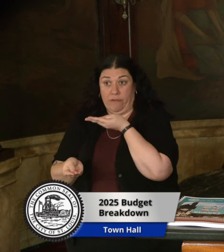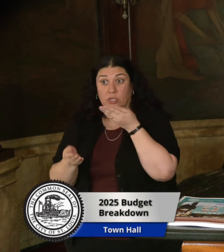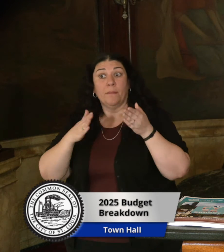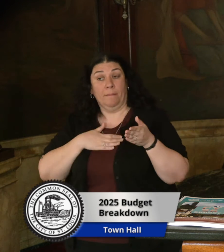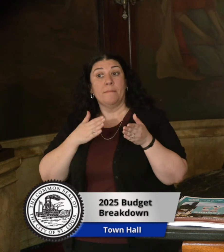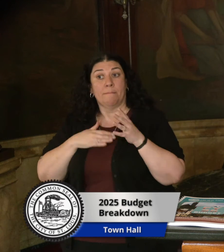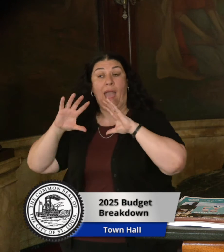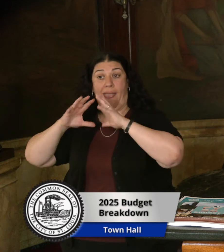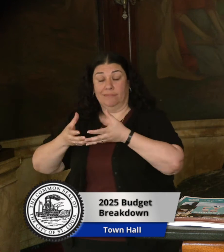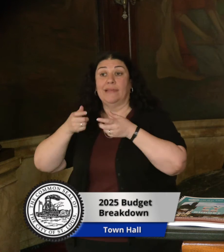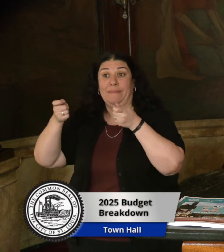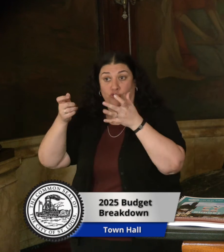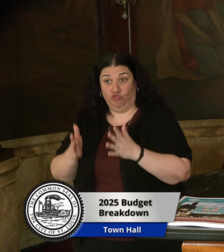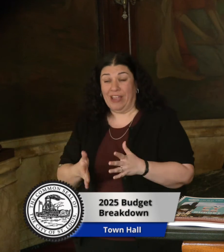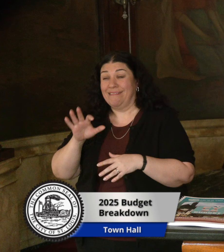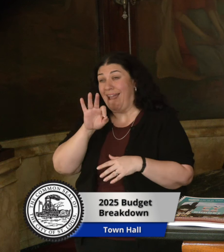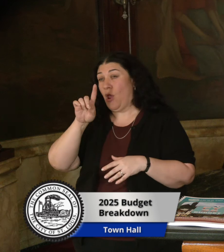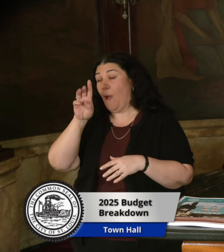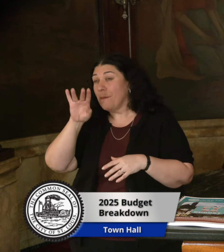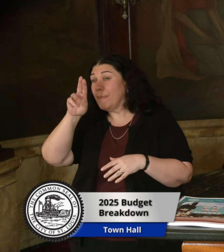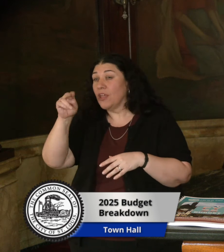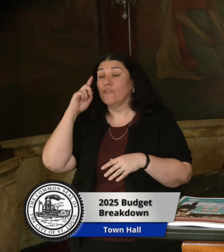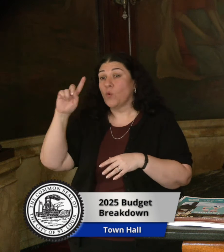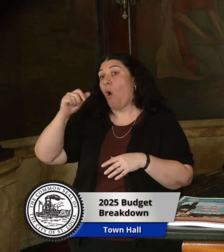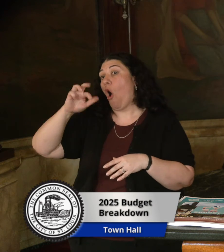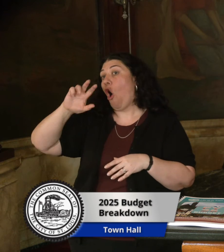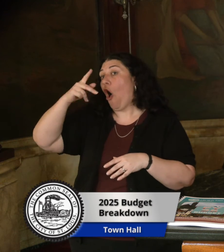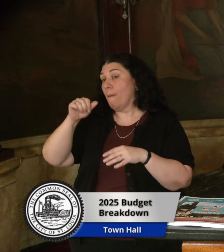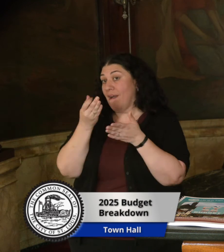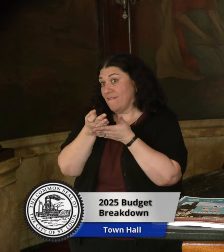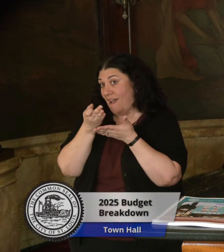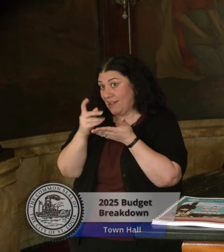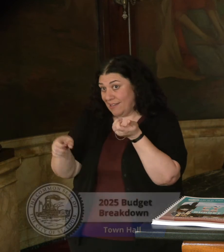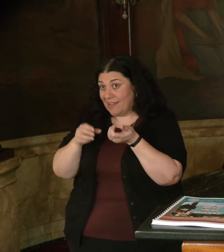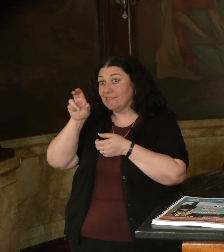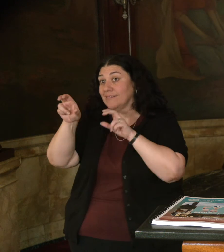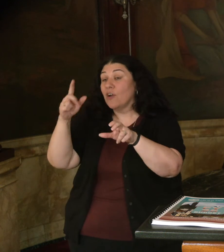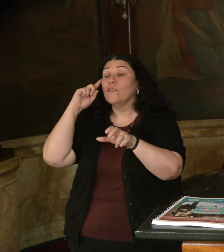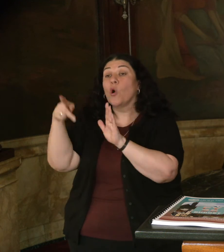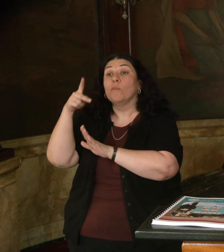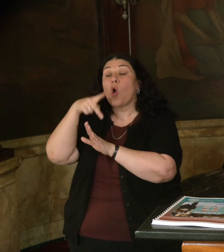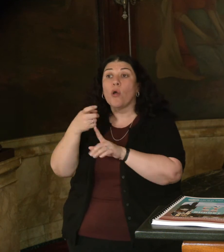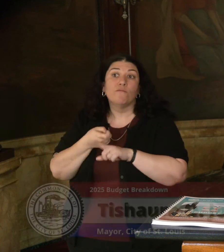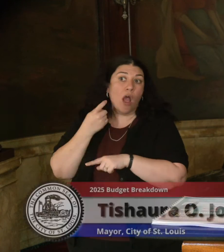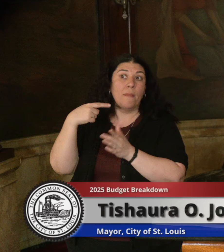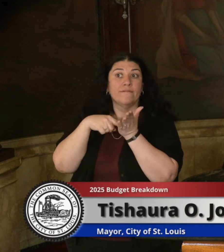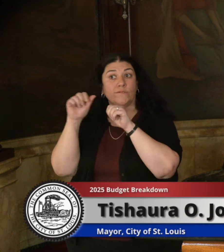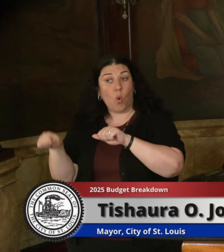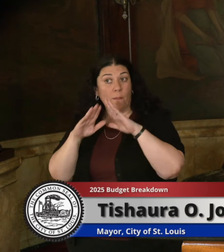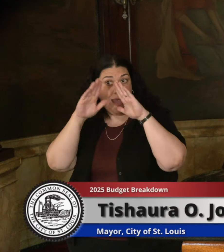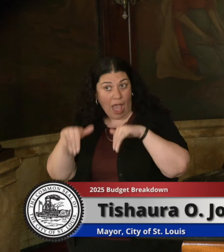spend $91 million in housing-related ARPA-funded programming for programs ranging from affordable